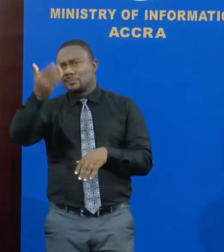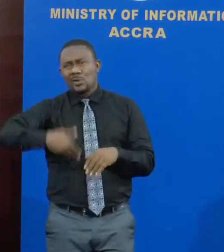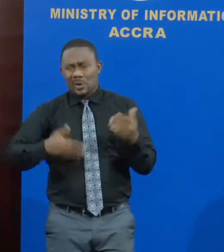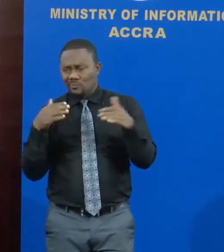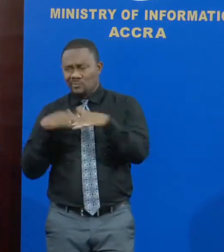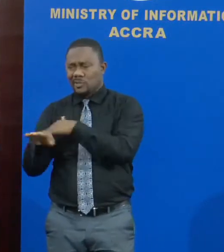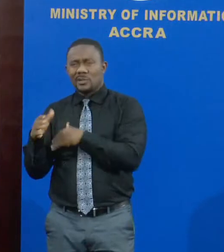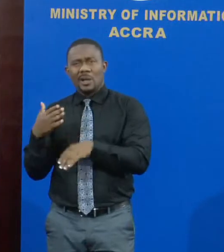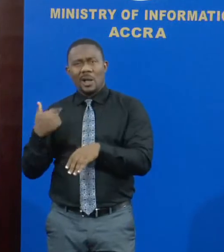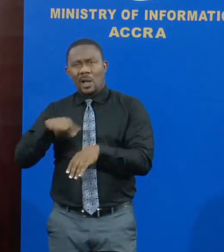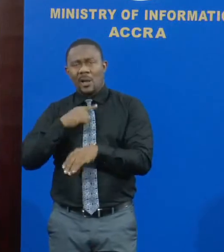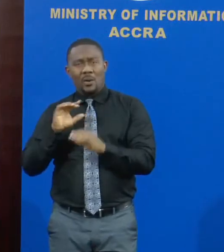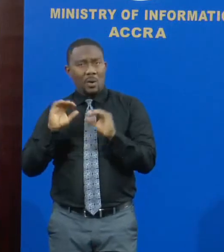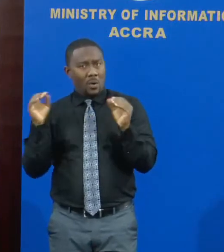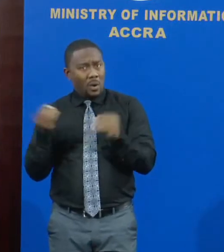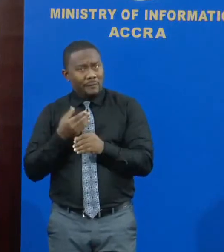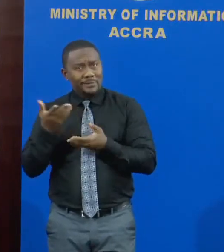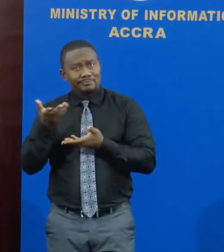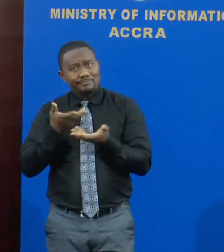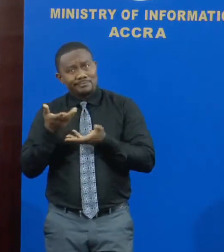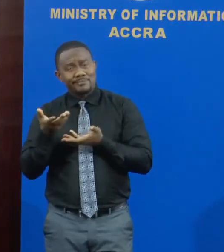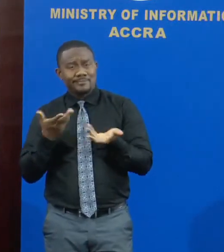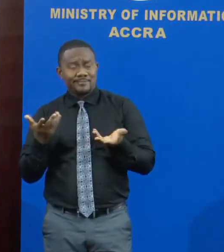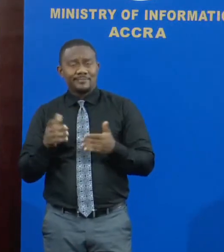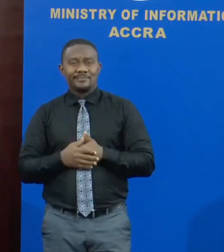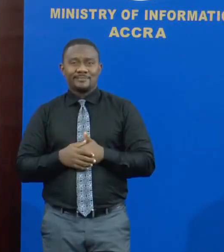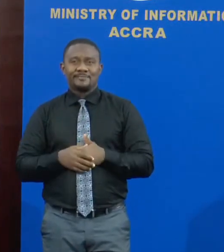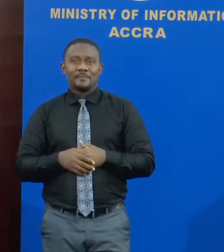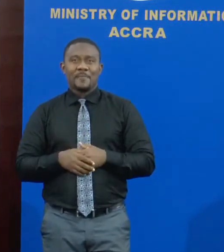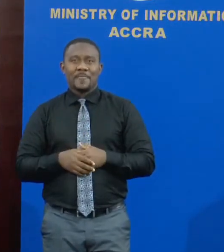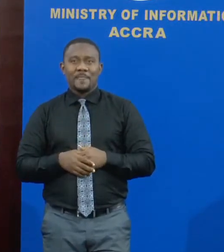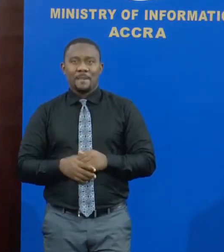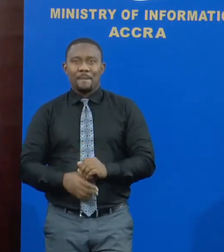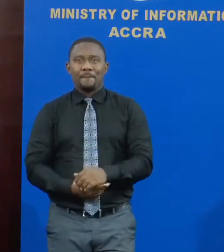our offices, and then we will take care of you.